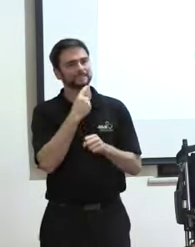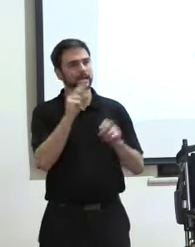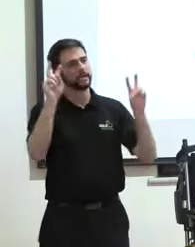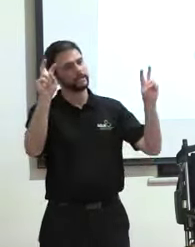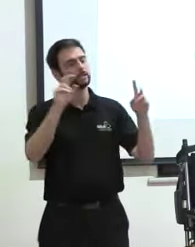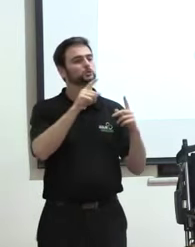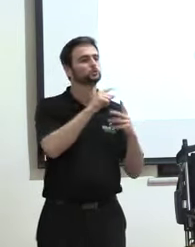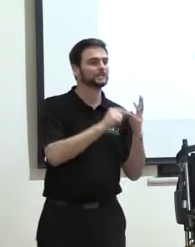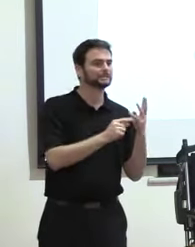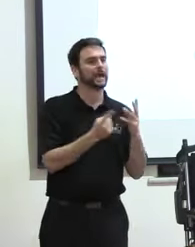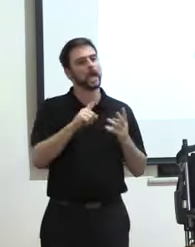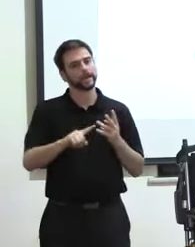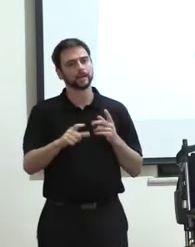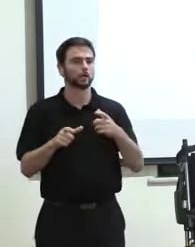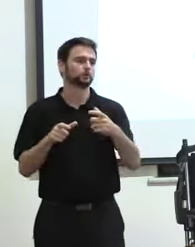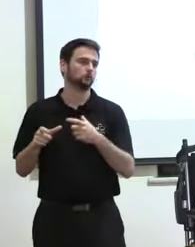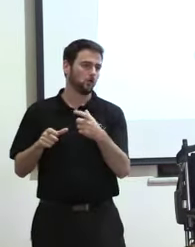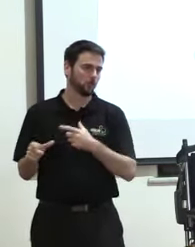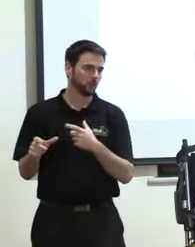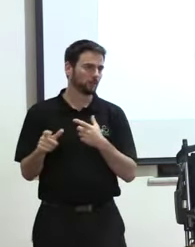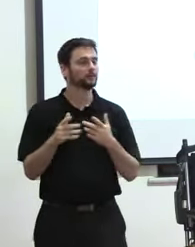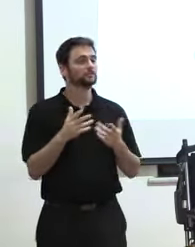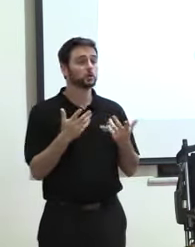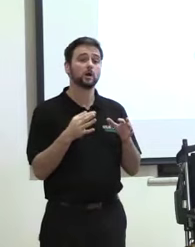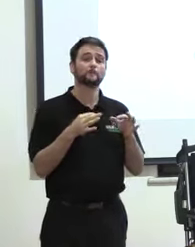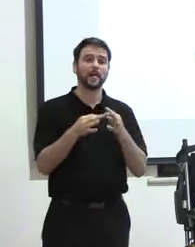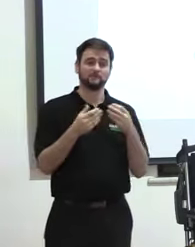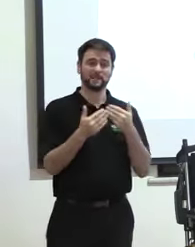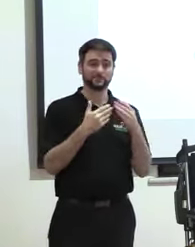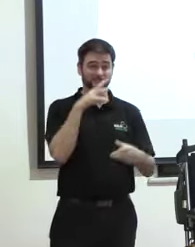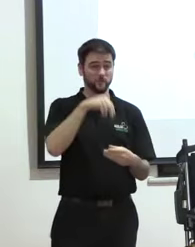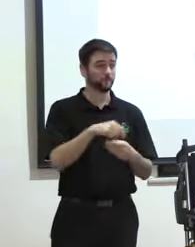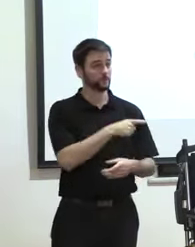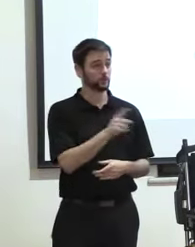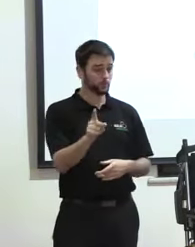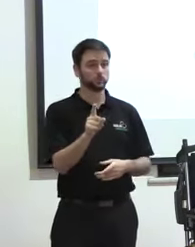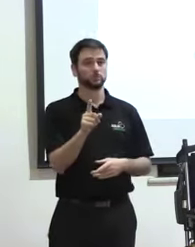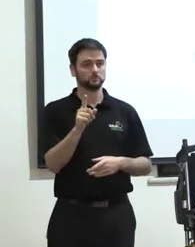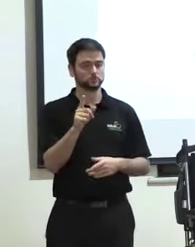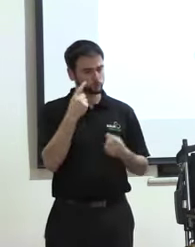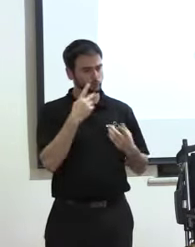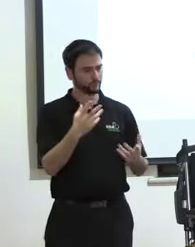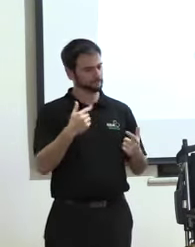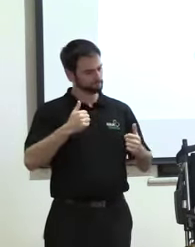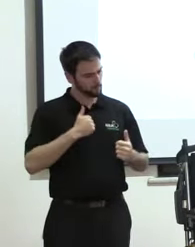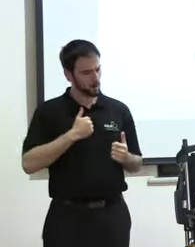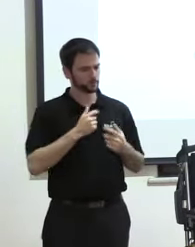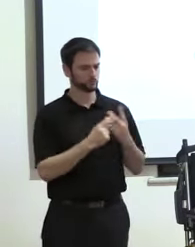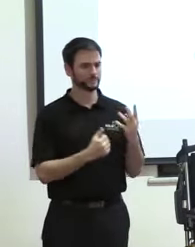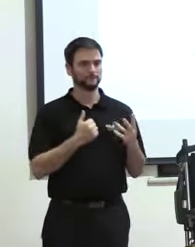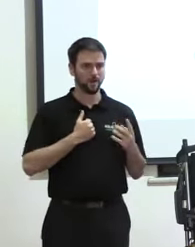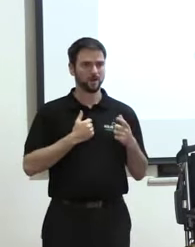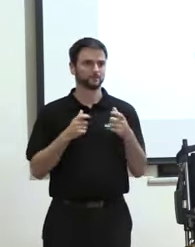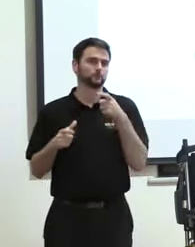plan, and plan management is about using your choice and control to actually live the life that you want to live, whether that's an ordinary